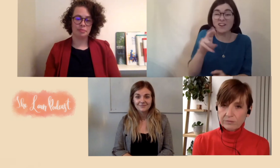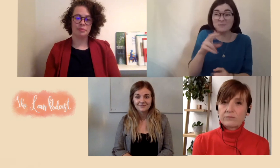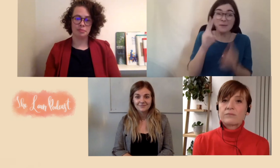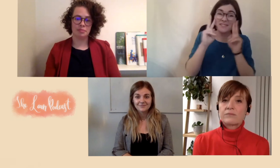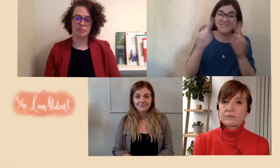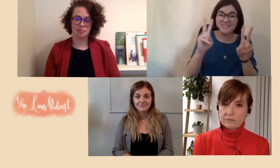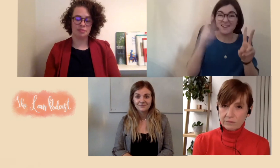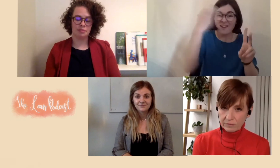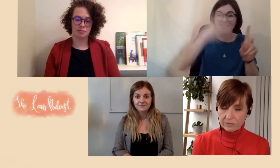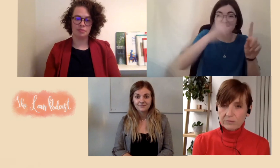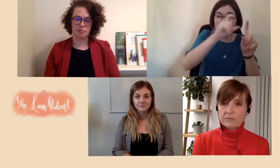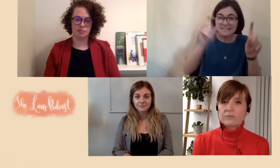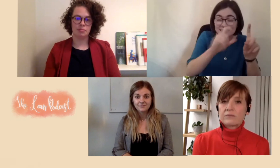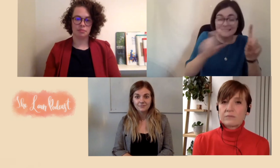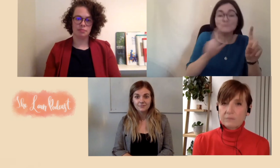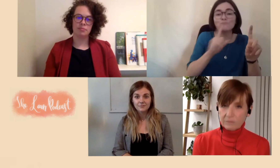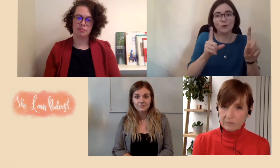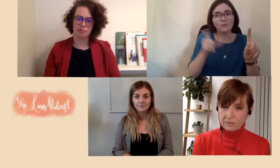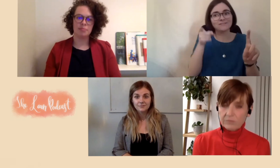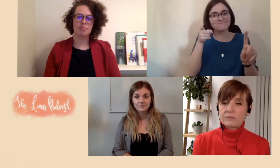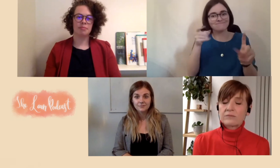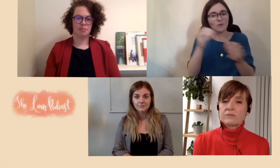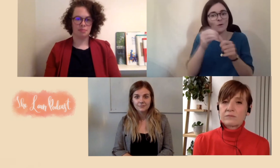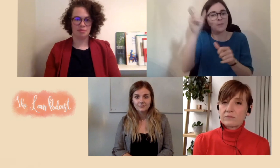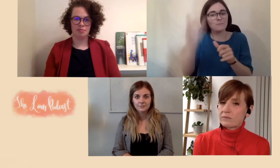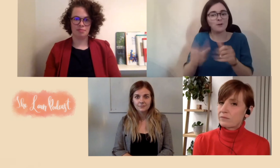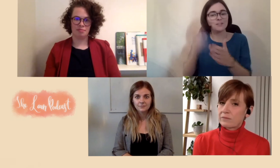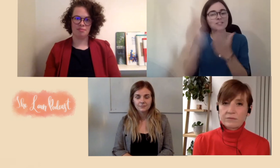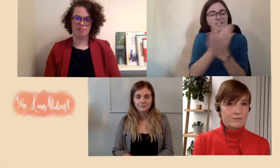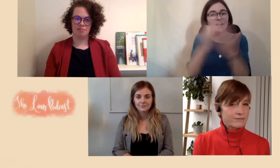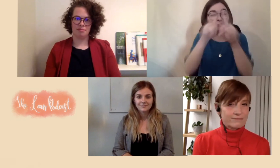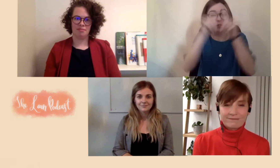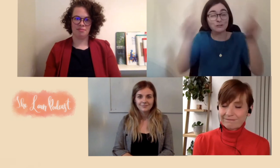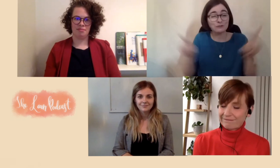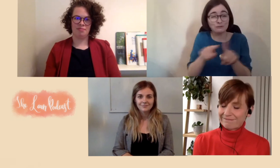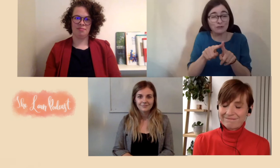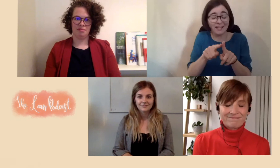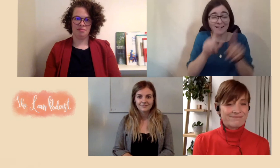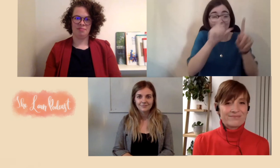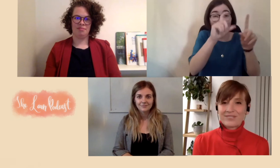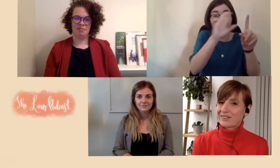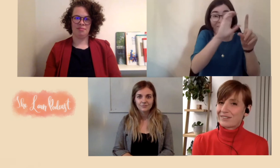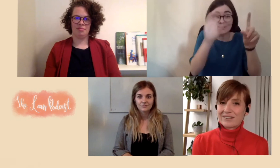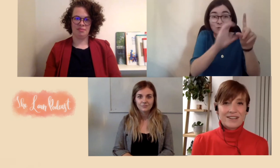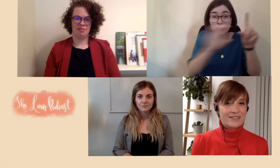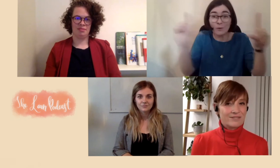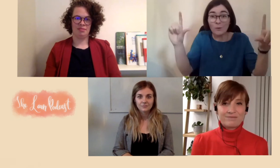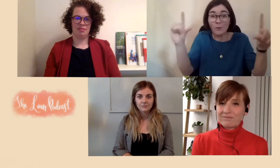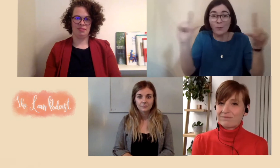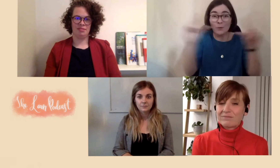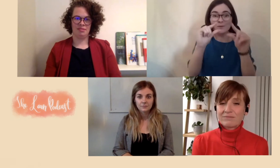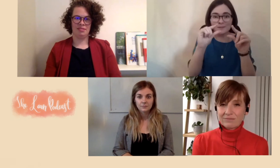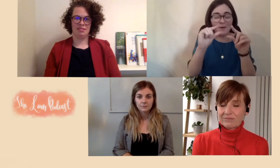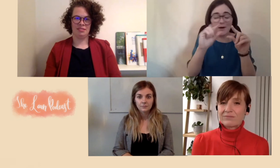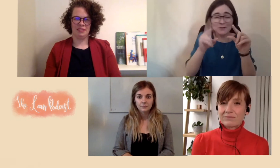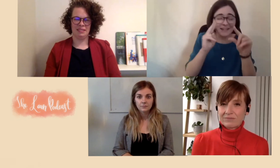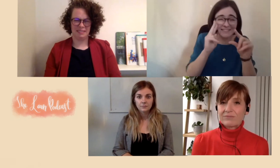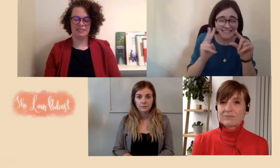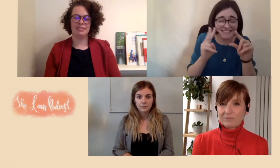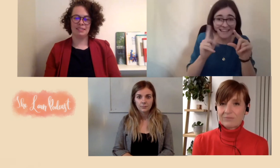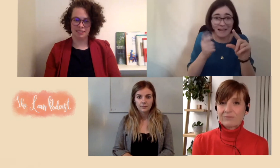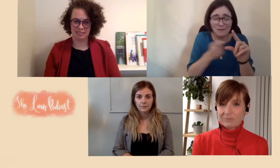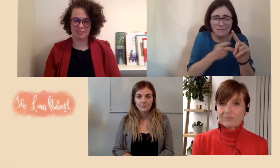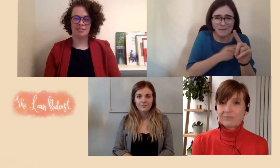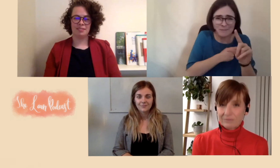So you've got that going on in the back of your mind. You're still trying to interpret. You might have a team interpreter that you're trying to communicate with at the same time. So there's so